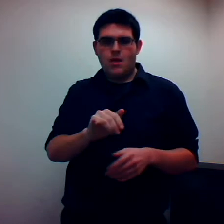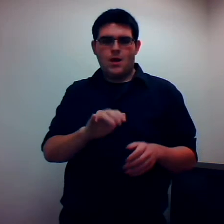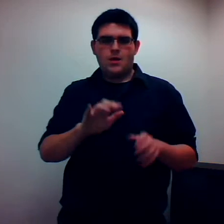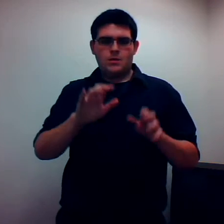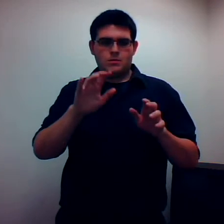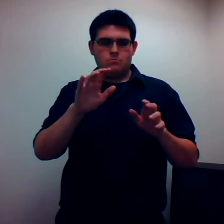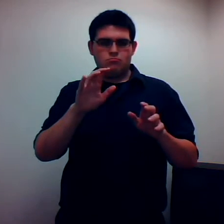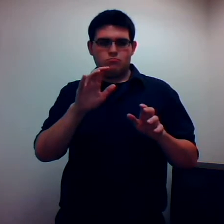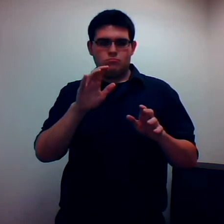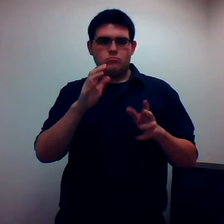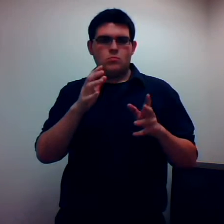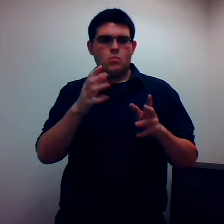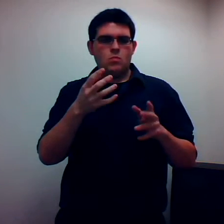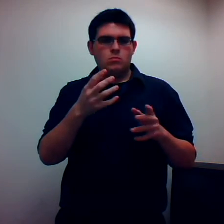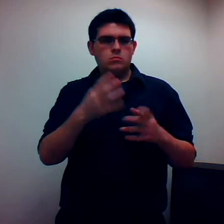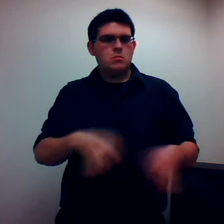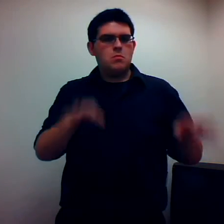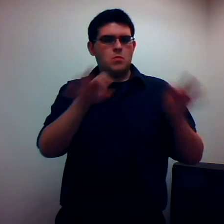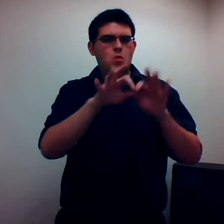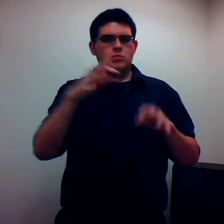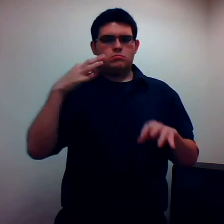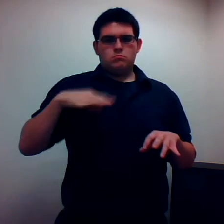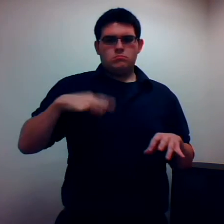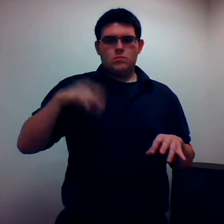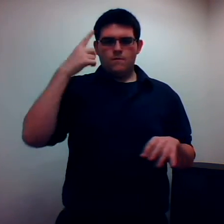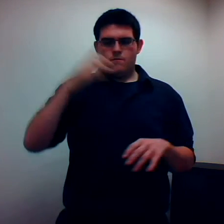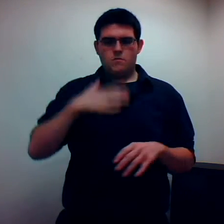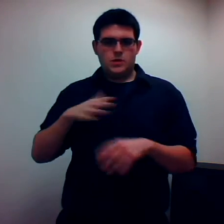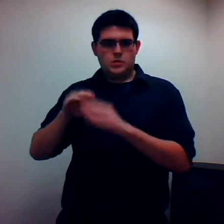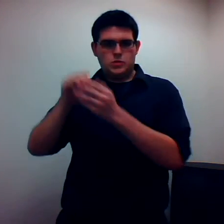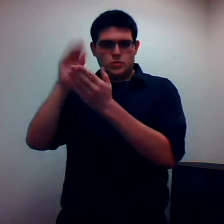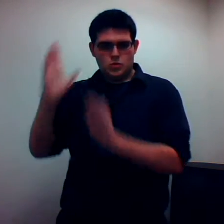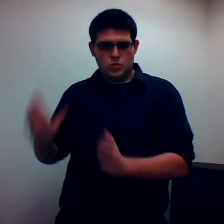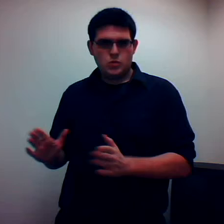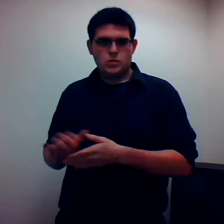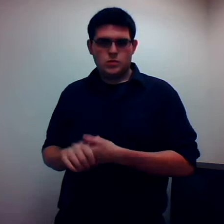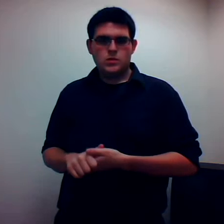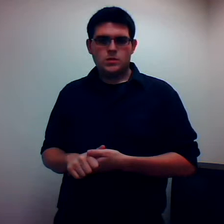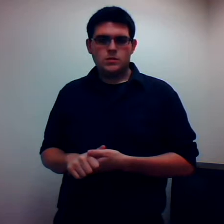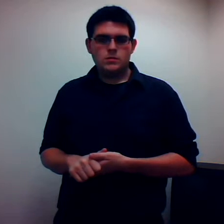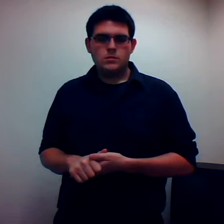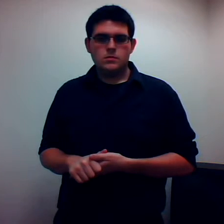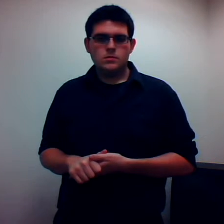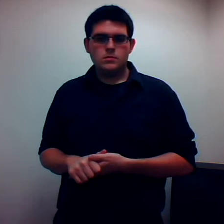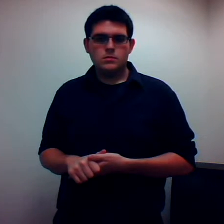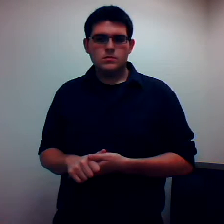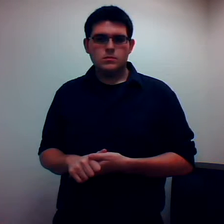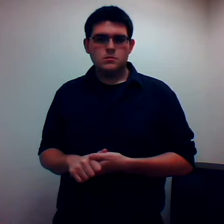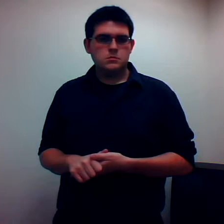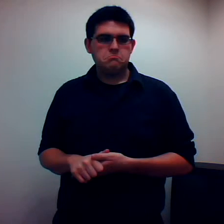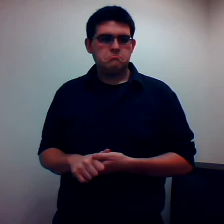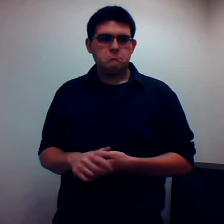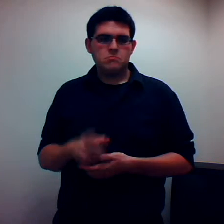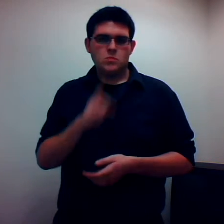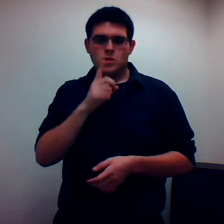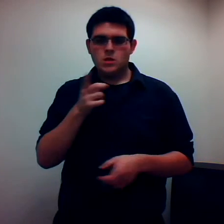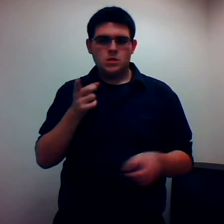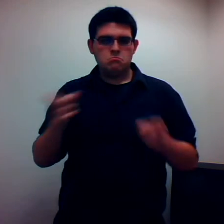who were thinking about becoming academics. And like I said, these are just 2 examples of how you can create